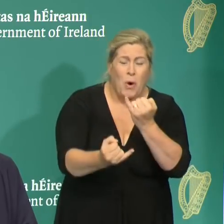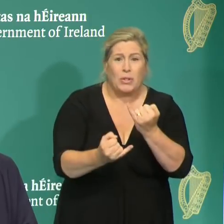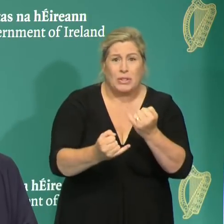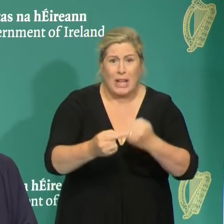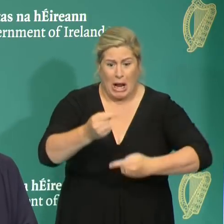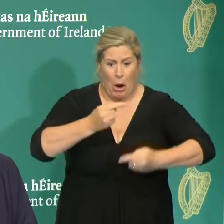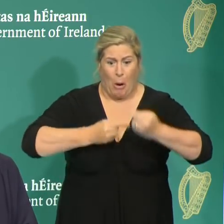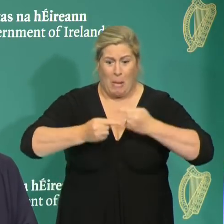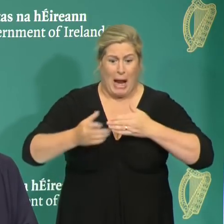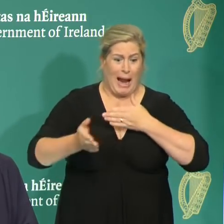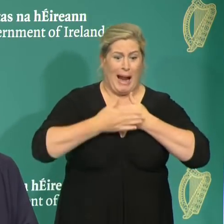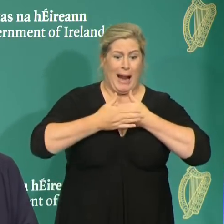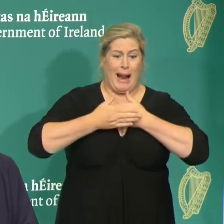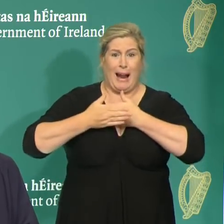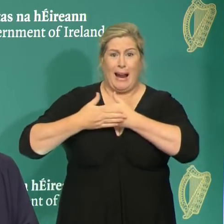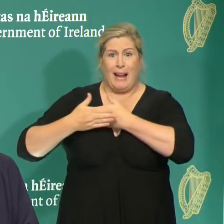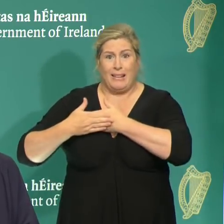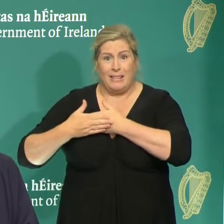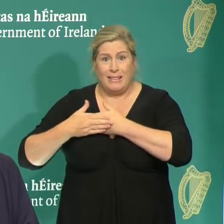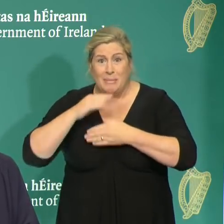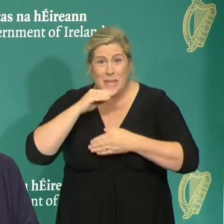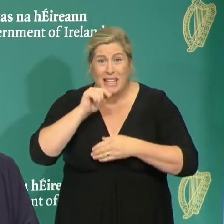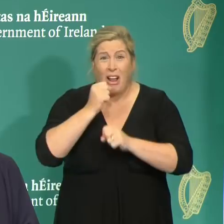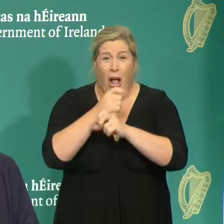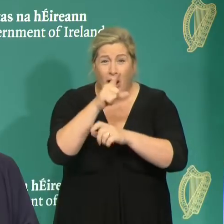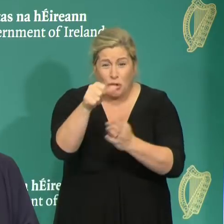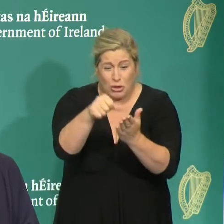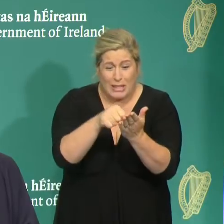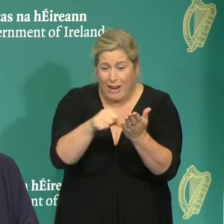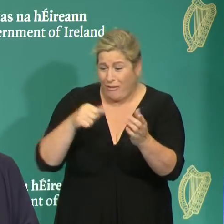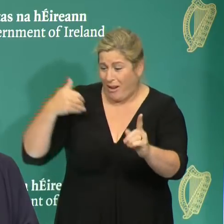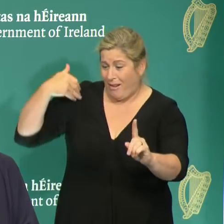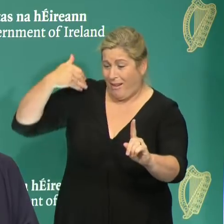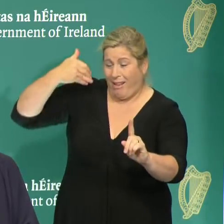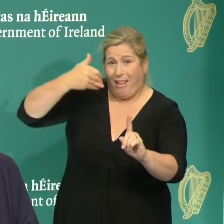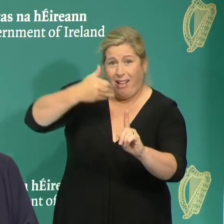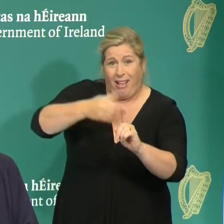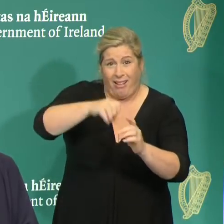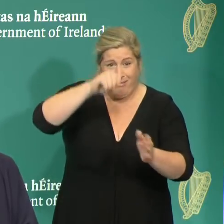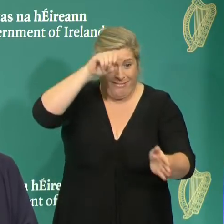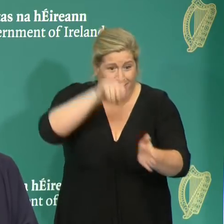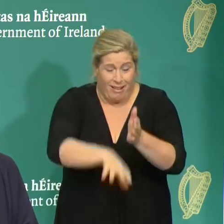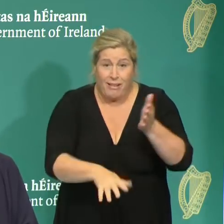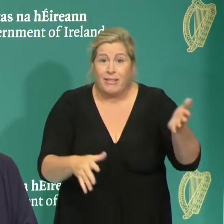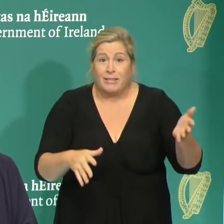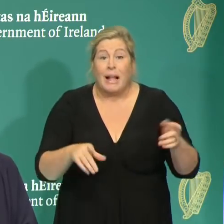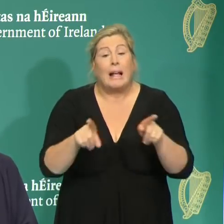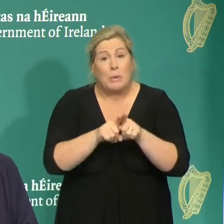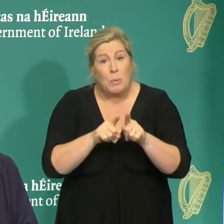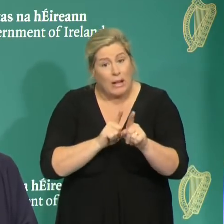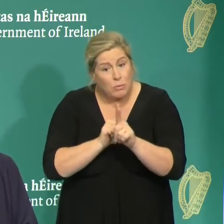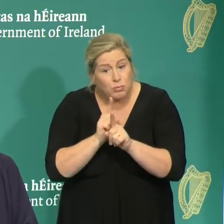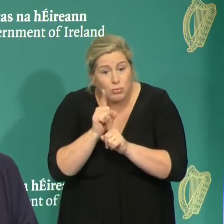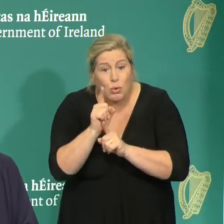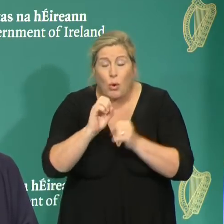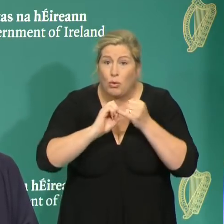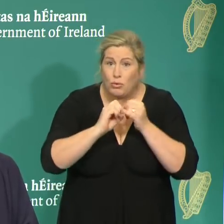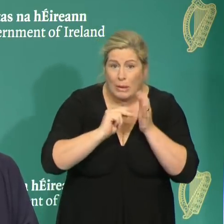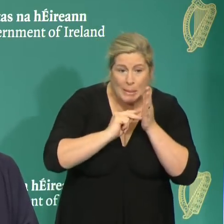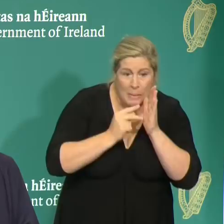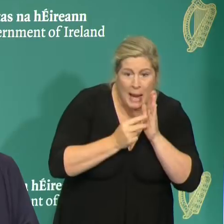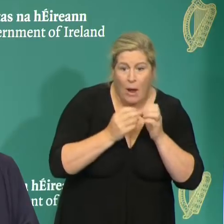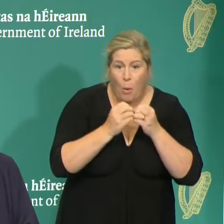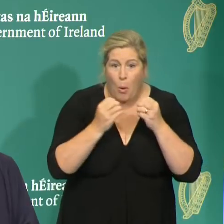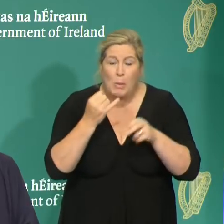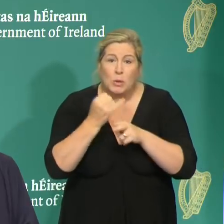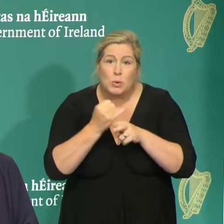have already made, and also to continue our progress towards the reopening of schools and the careful resumption